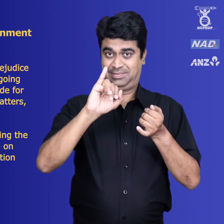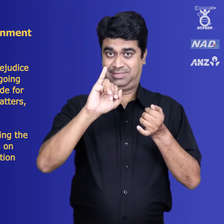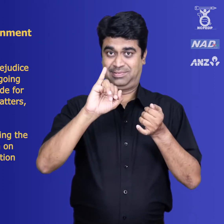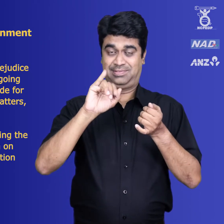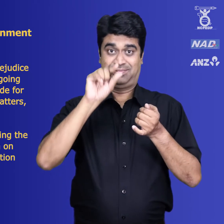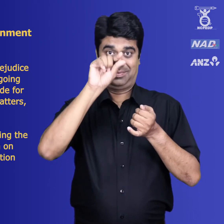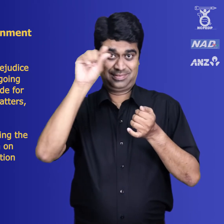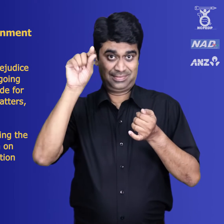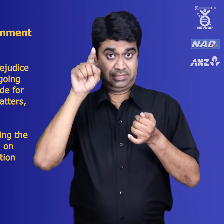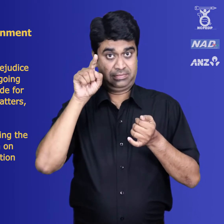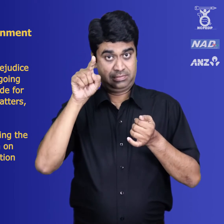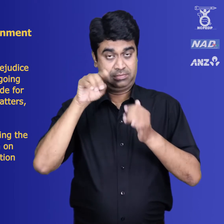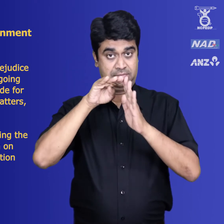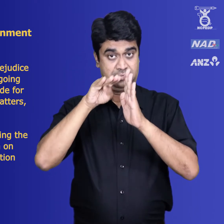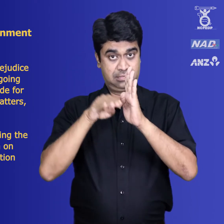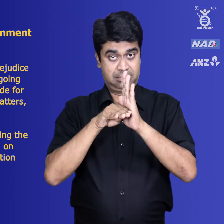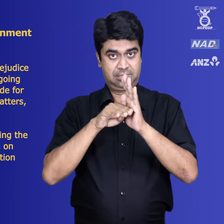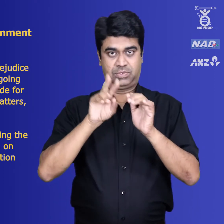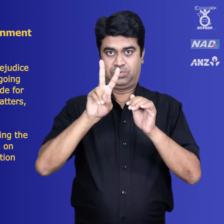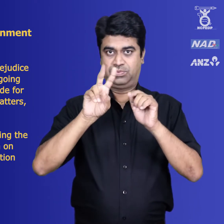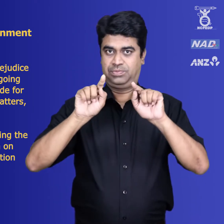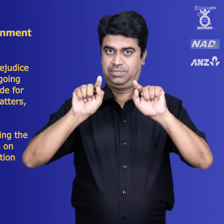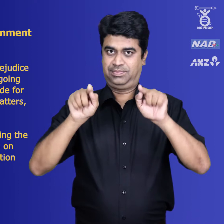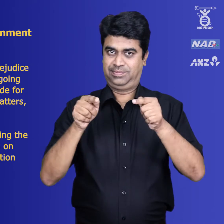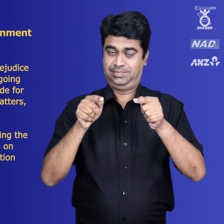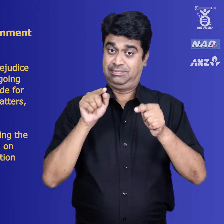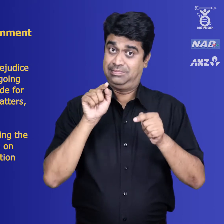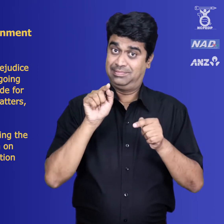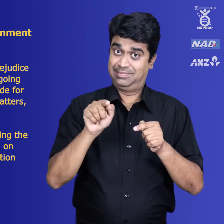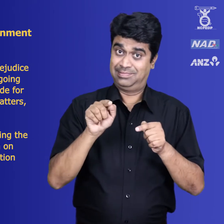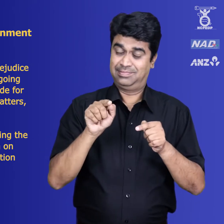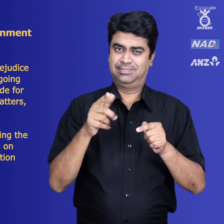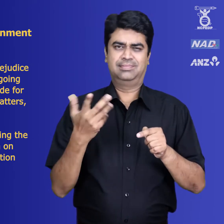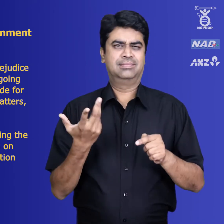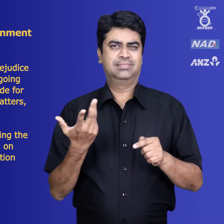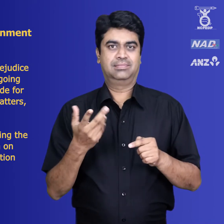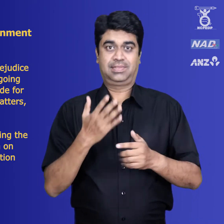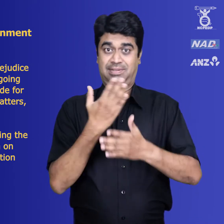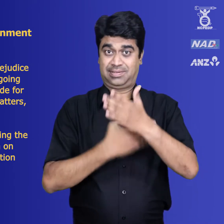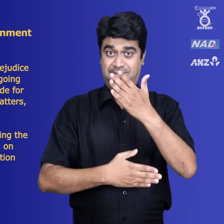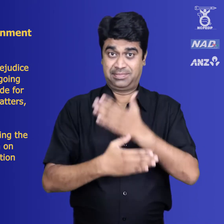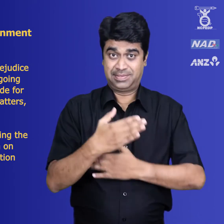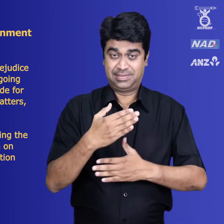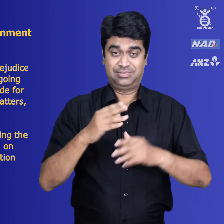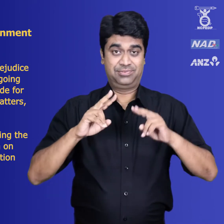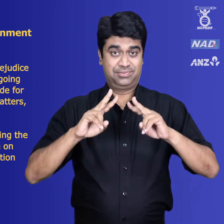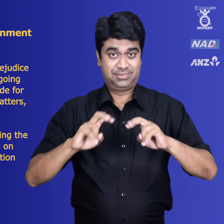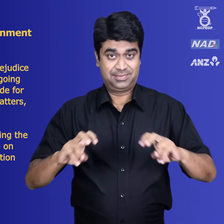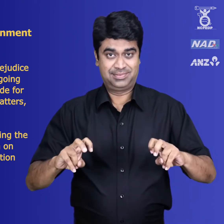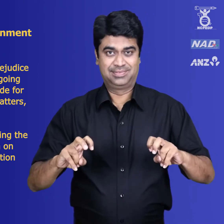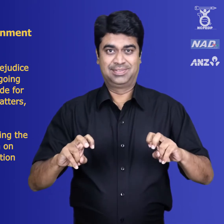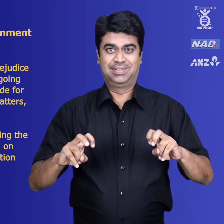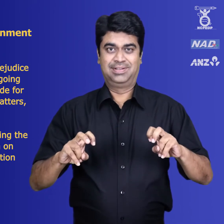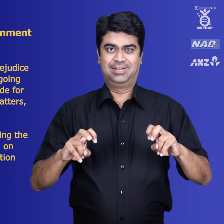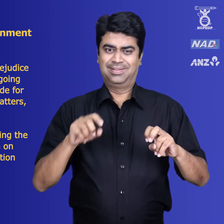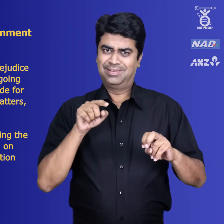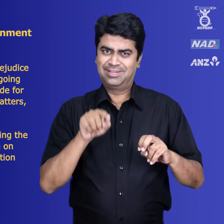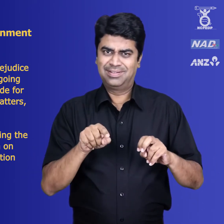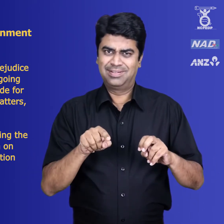the manner of constituting the Committee for Research on Disability under subsection